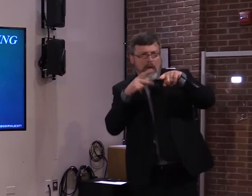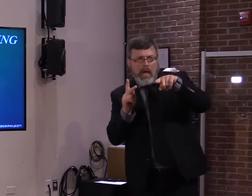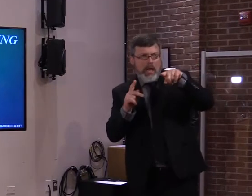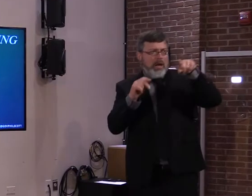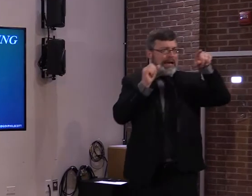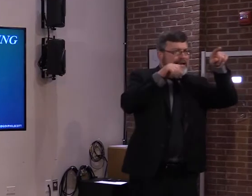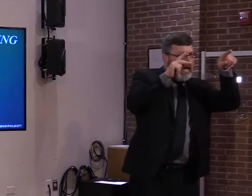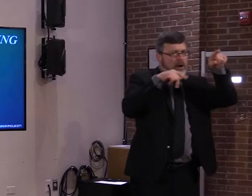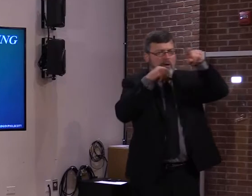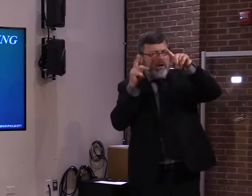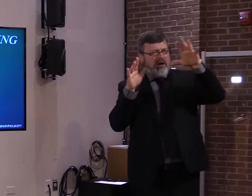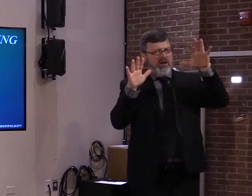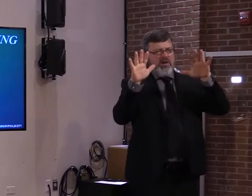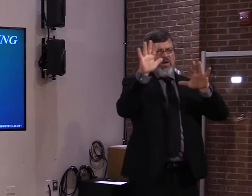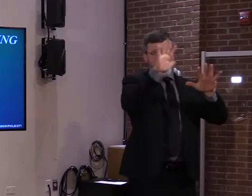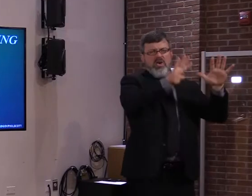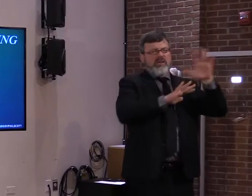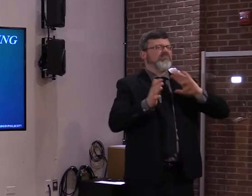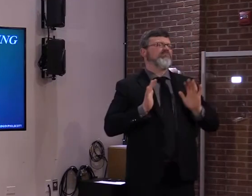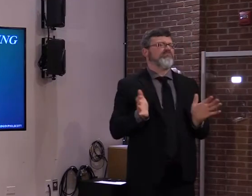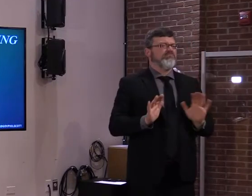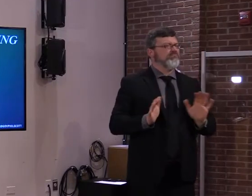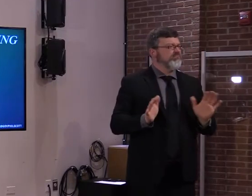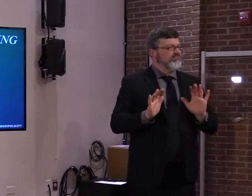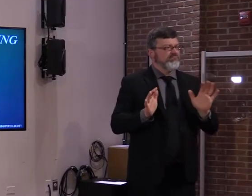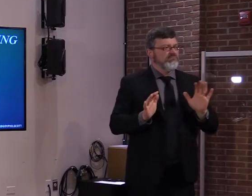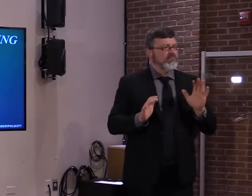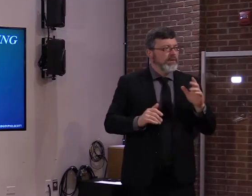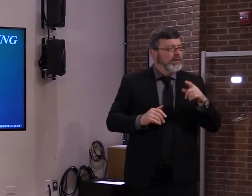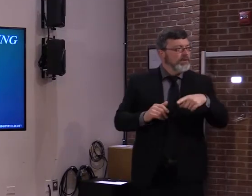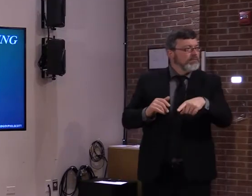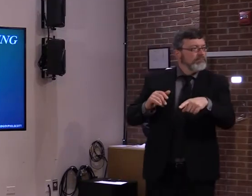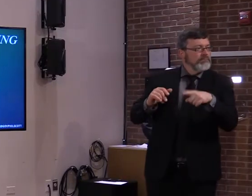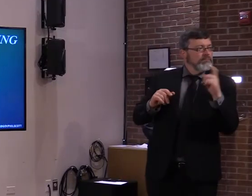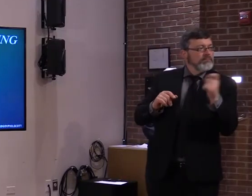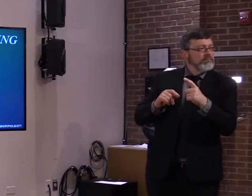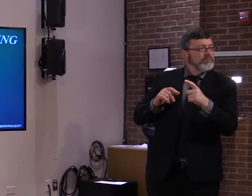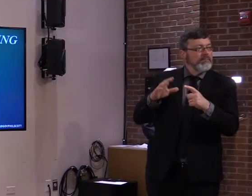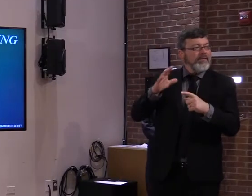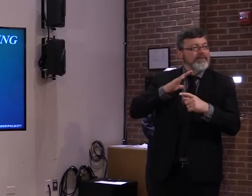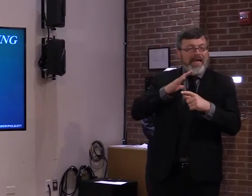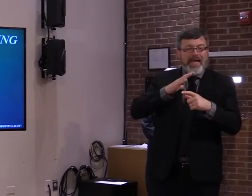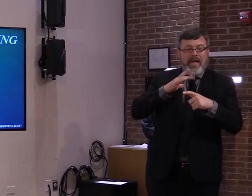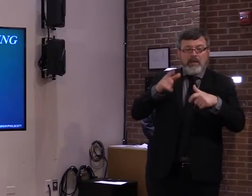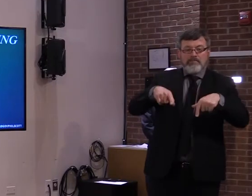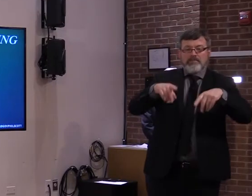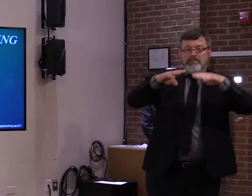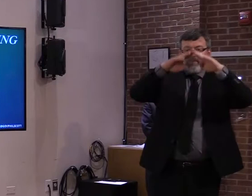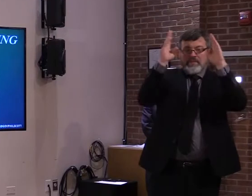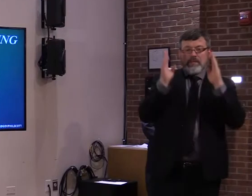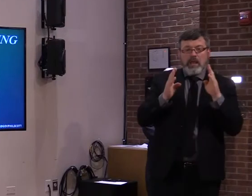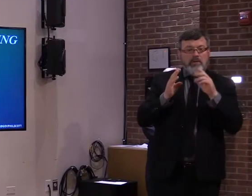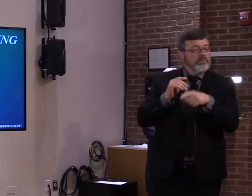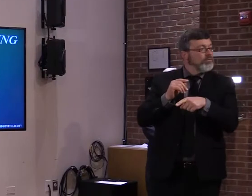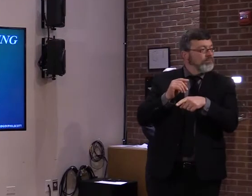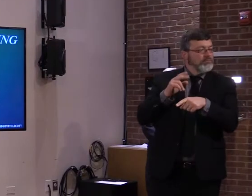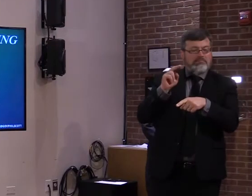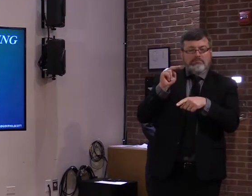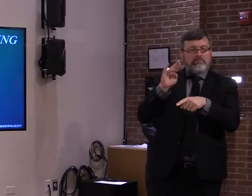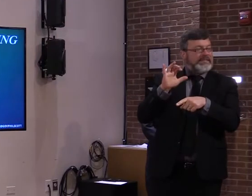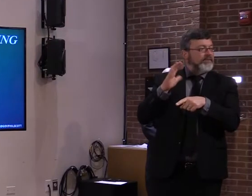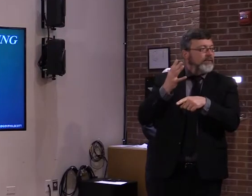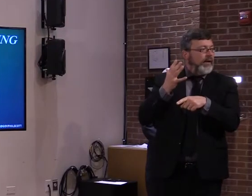Columbia is also going to be taking up a housing bill in addition to the overrides. It includes a rental registry that some of your